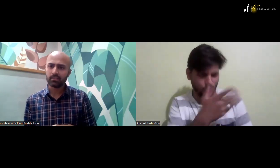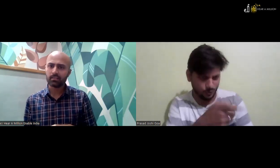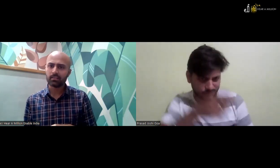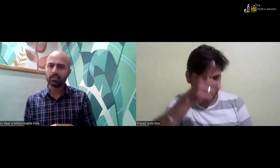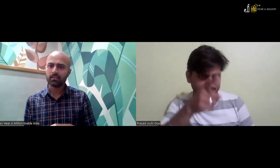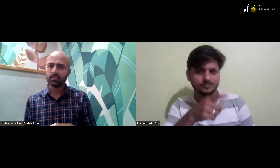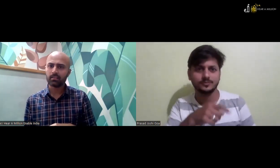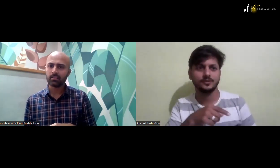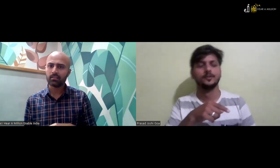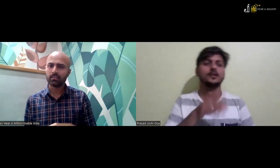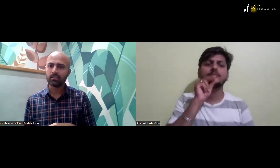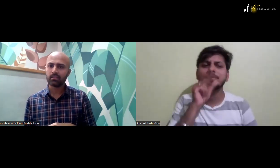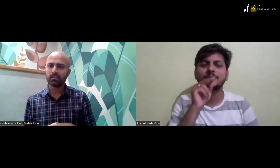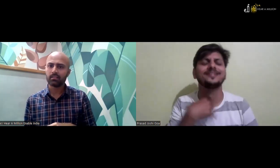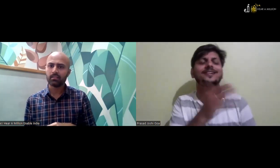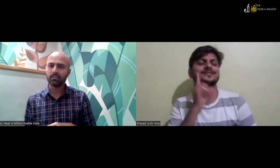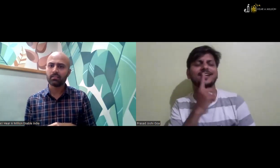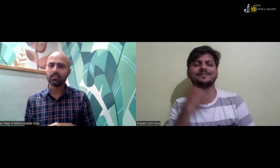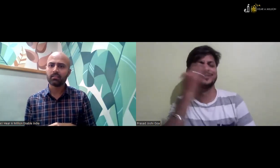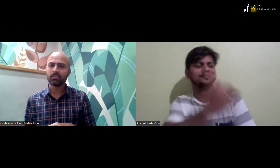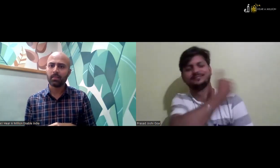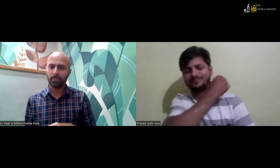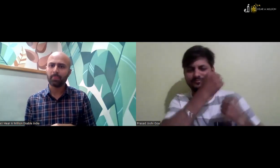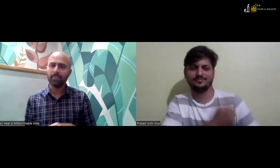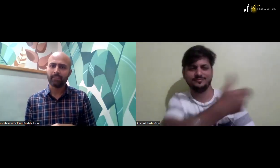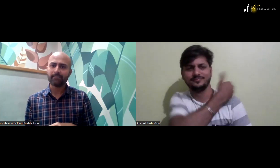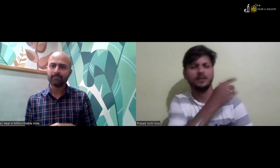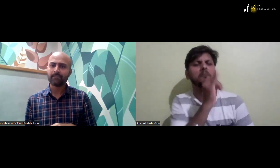So I saw, and I thought, I asked her that, would you like to get the